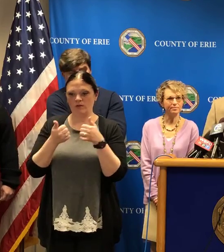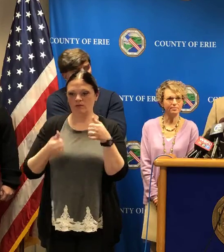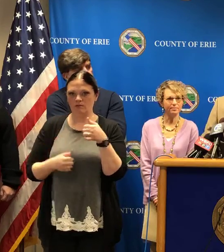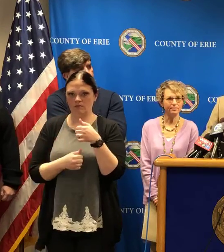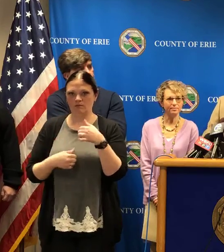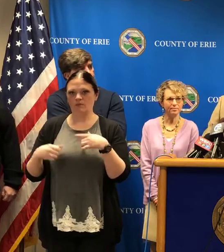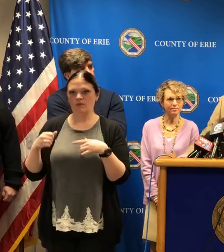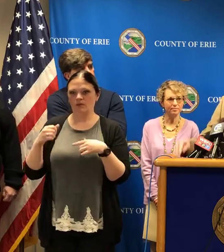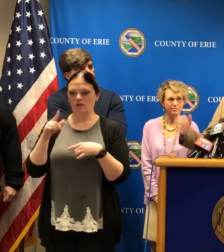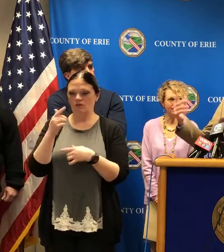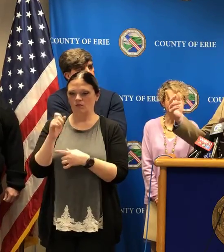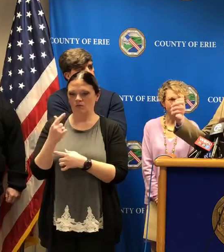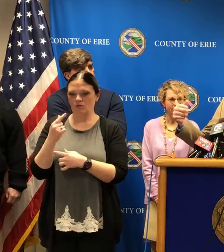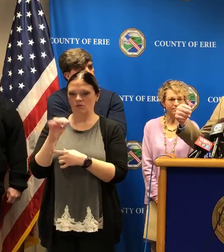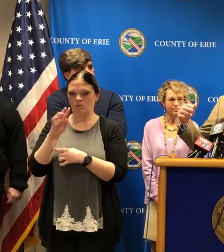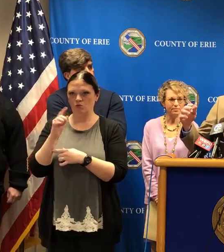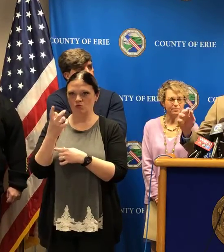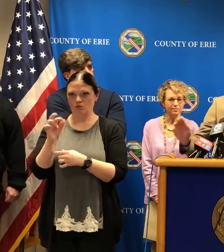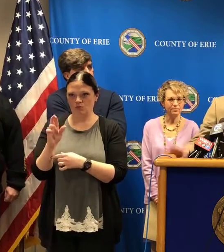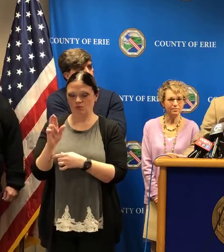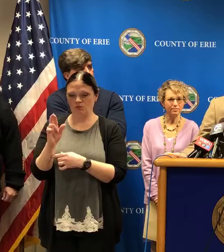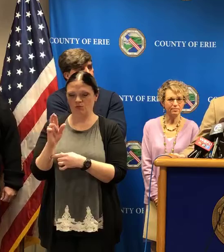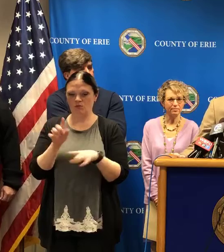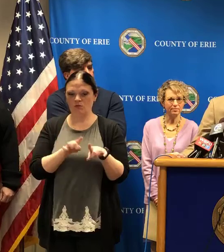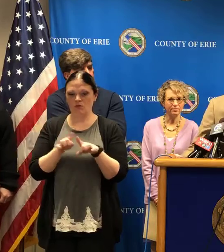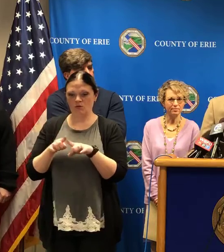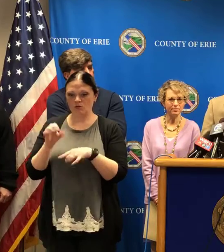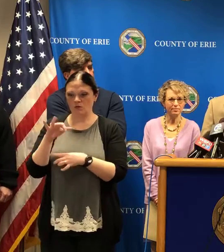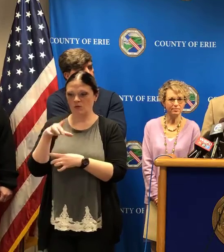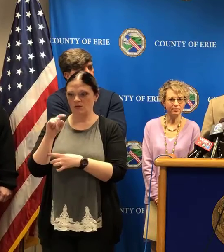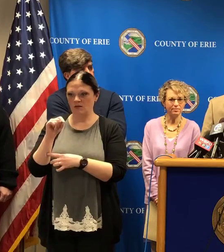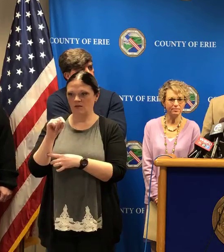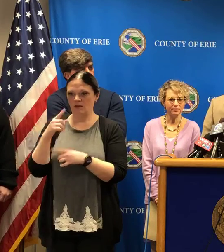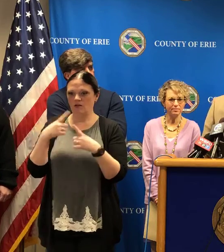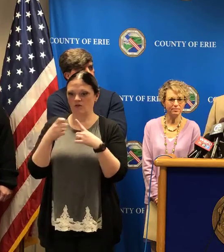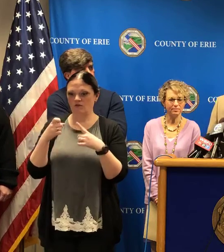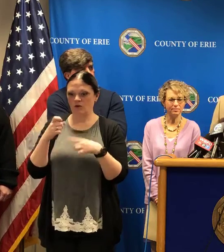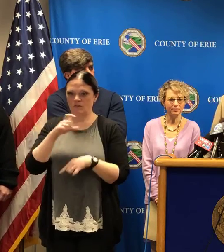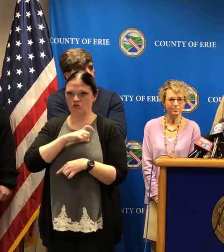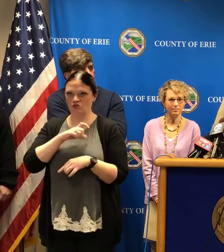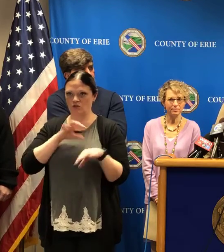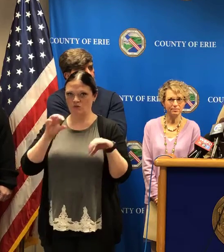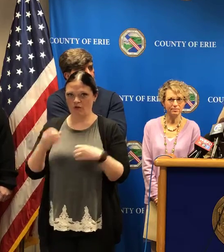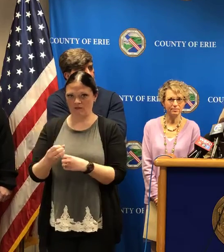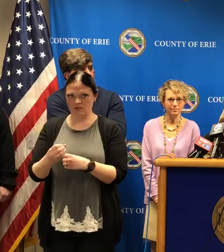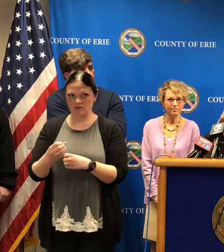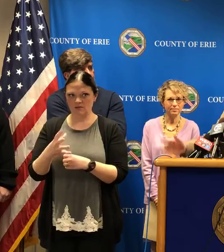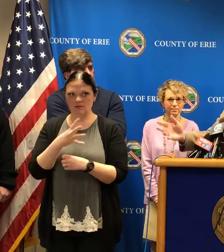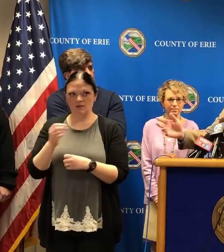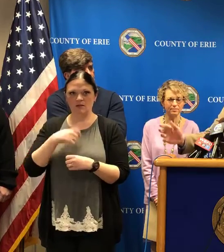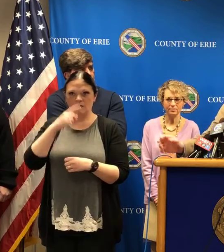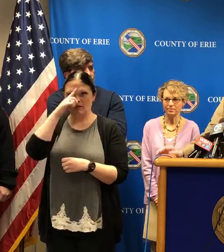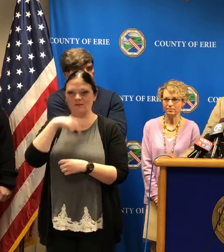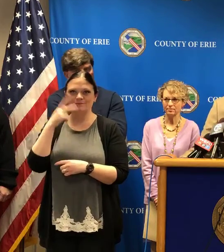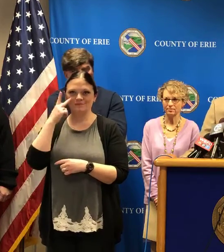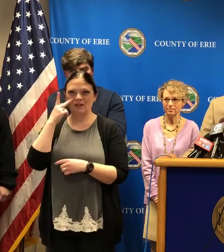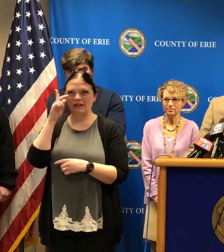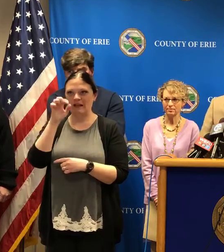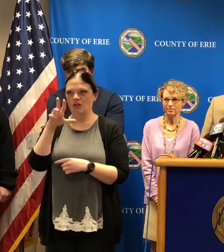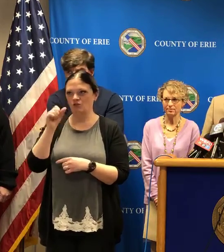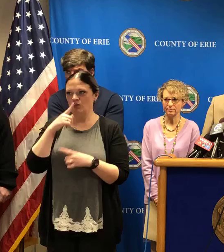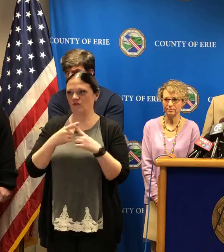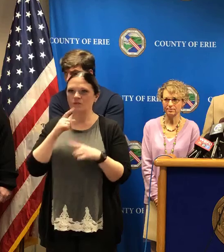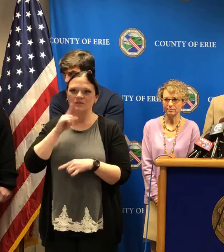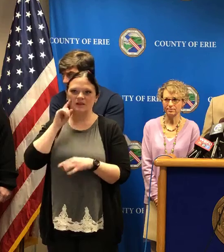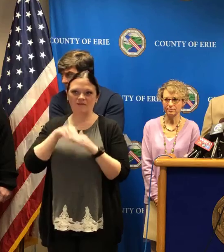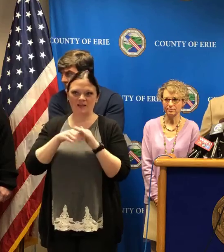Butcher. We are also joined by Scott Petronic from the Erie County Sheriff's Office, and I thank Kendra from Deaf Access